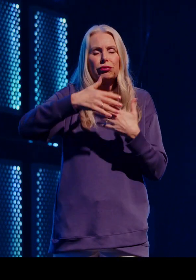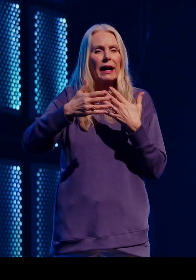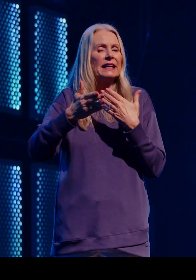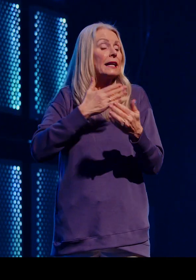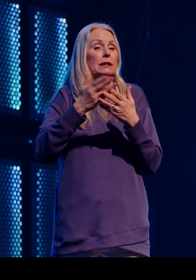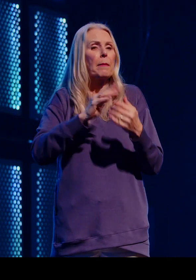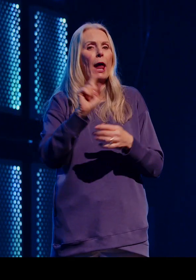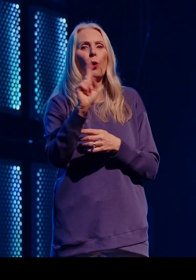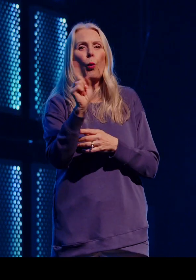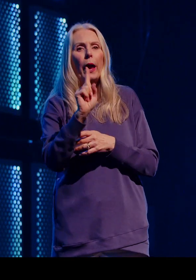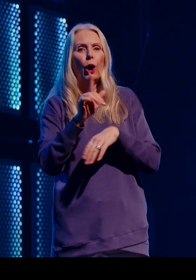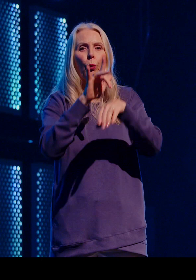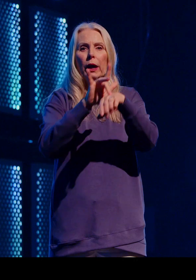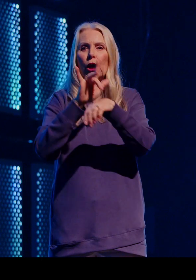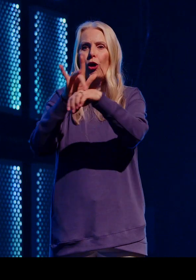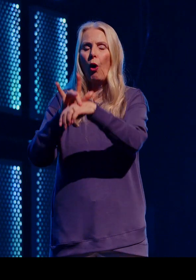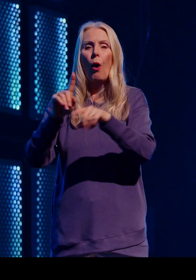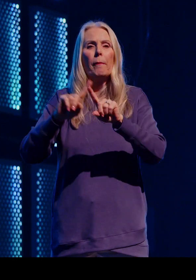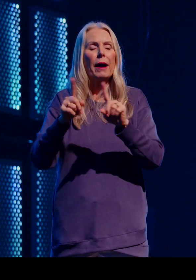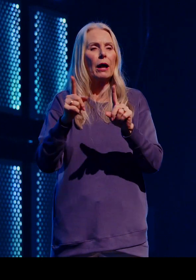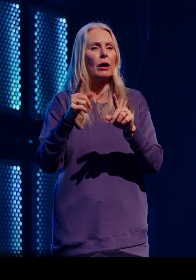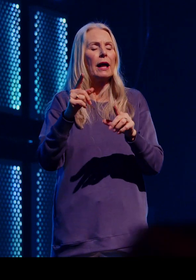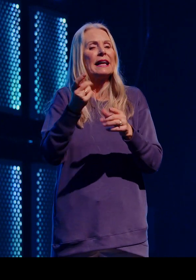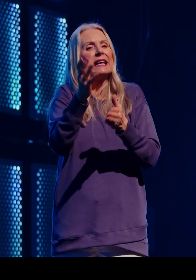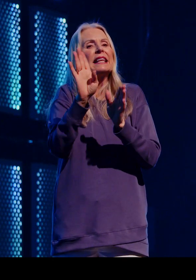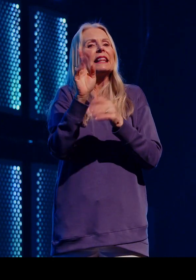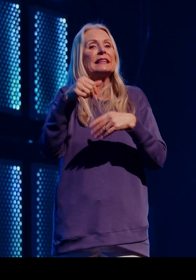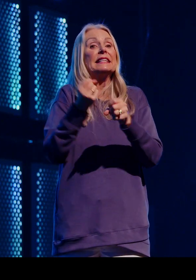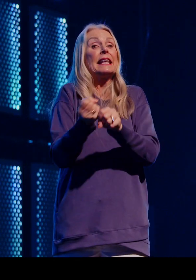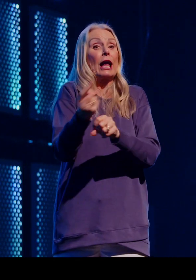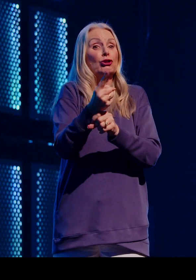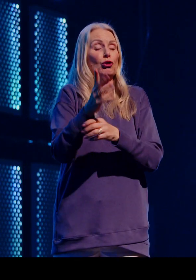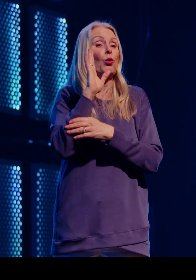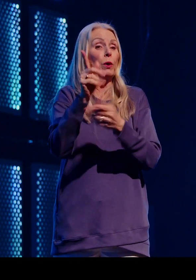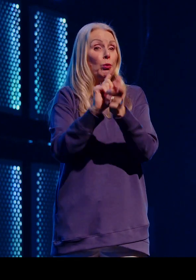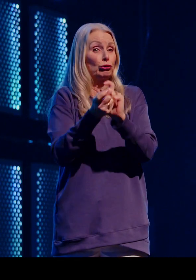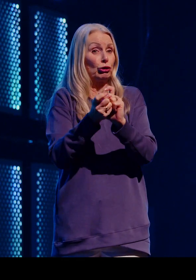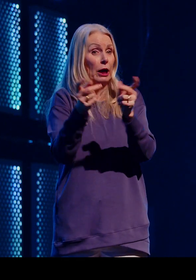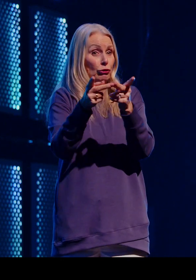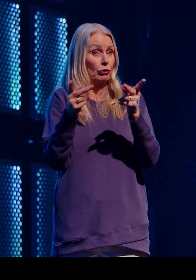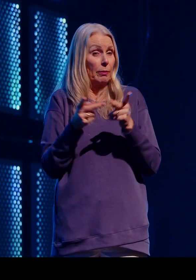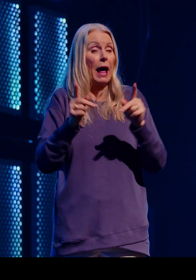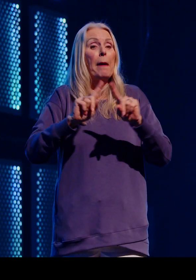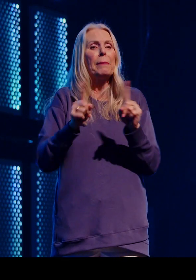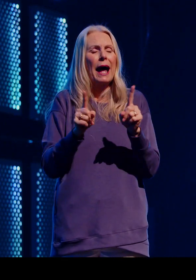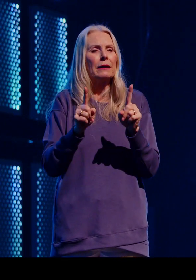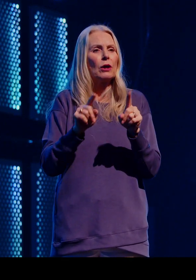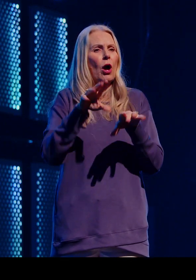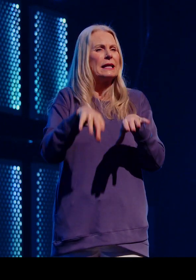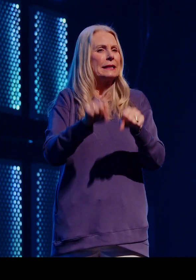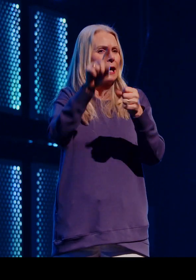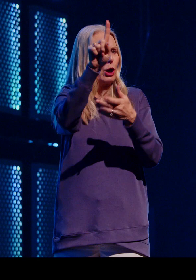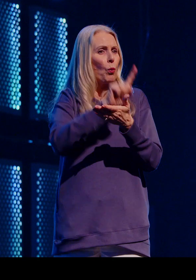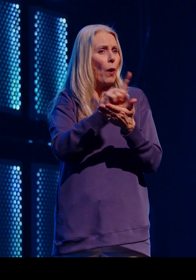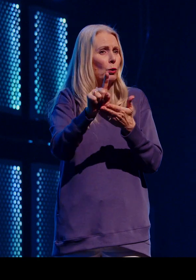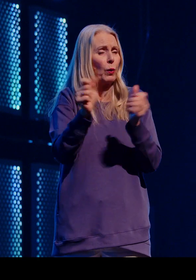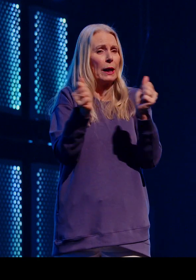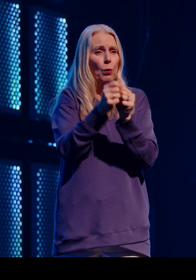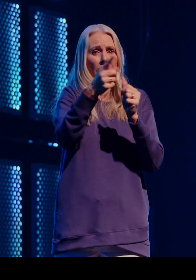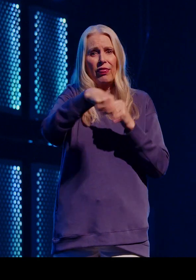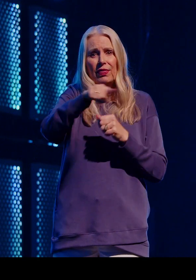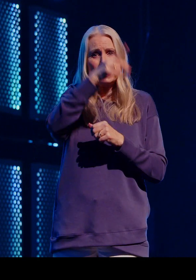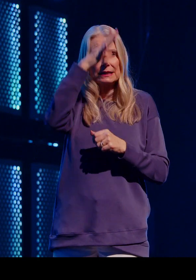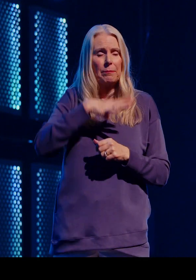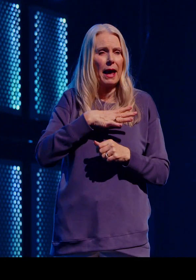Hands has been in many places, and we're looking to shift gears in this next following year. But I'll tell you, spending a week with these guys is incredible. We have